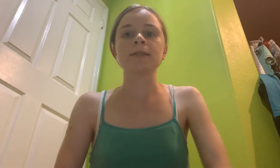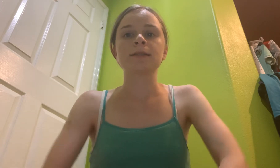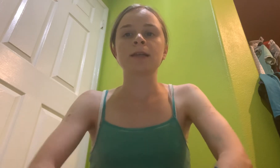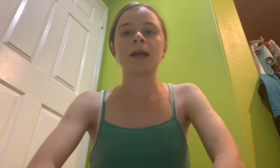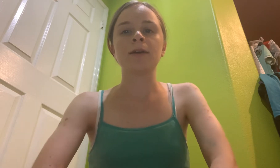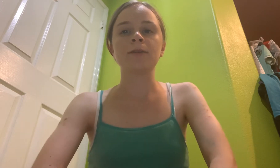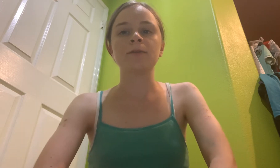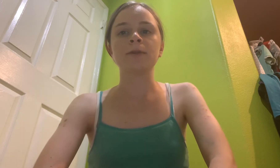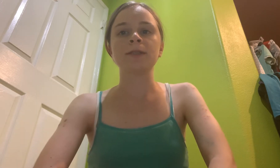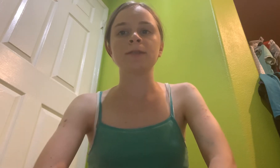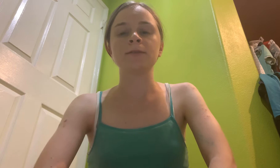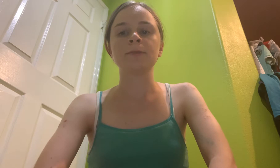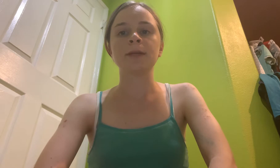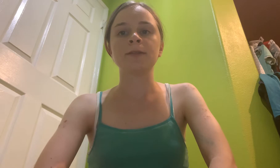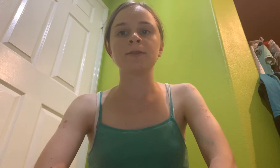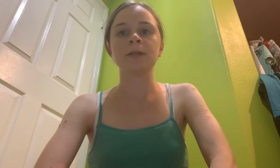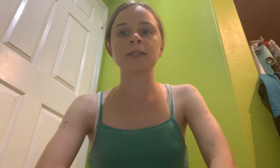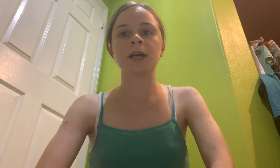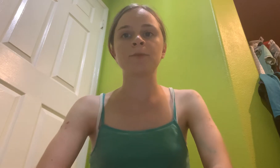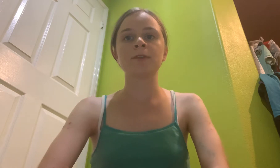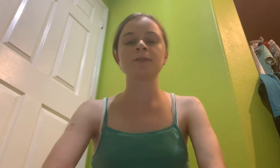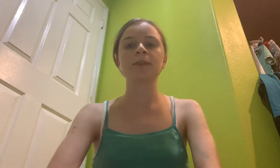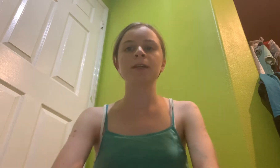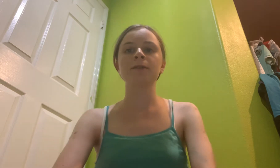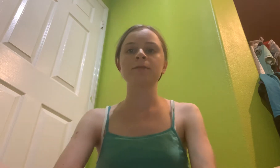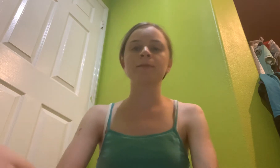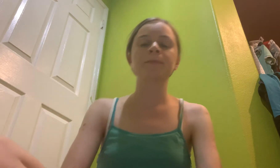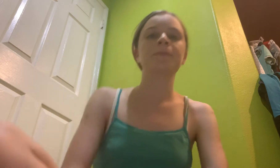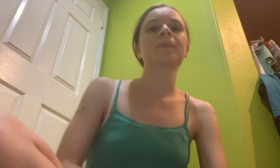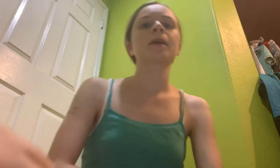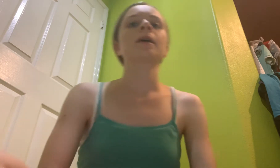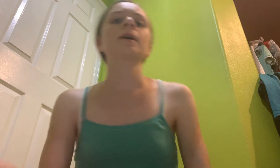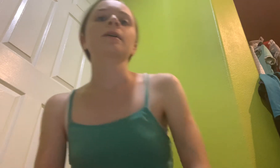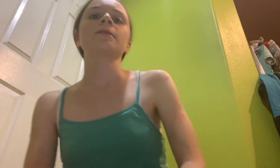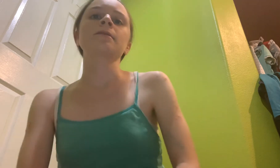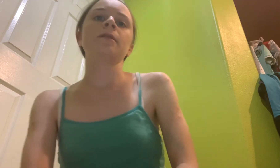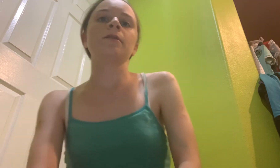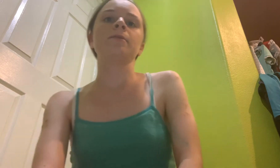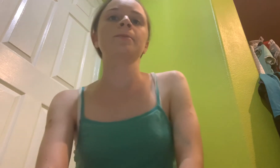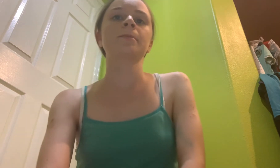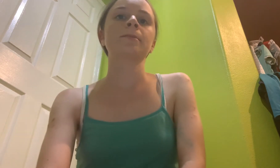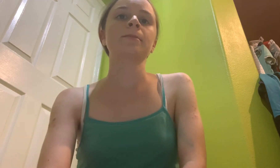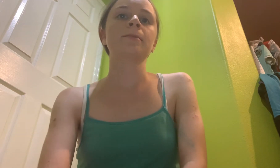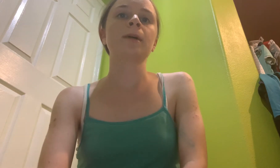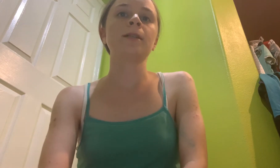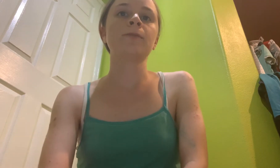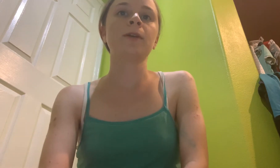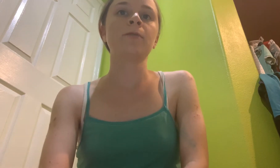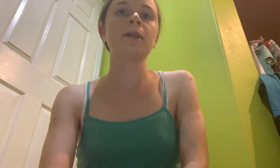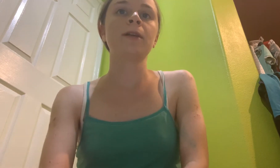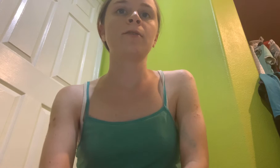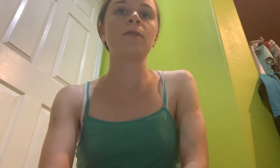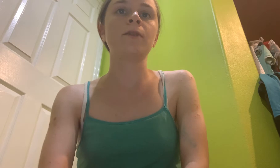because I don't want to spend too much time for this video. So I just want to quickly go over